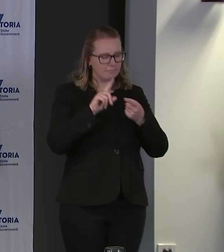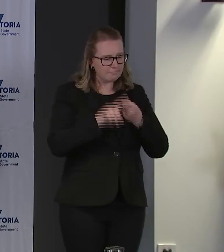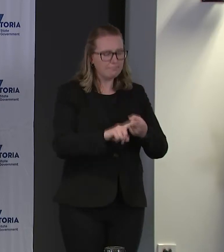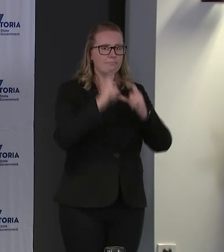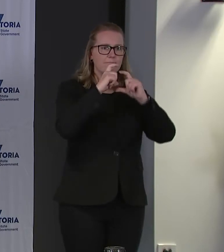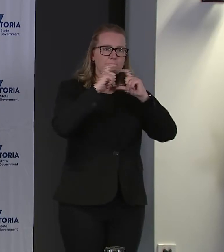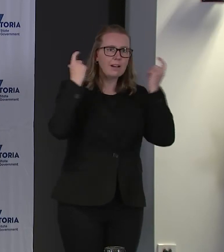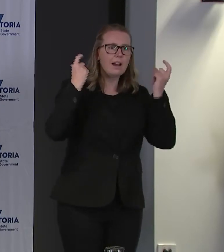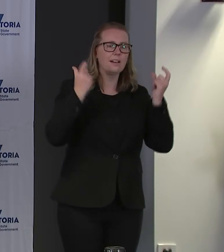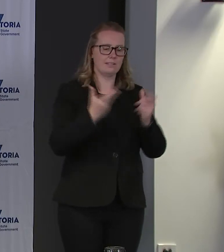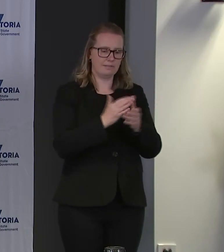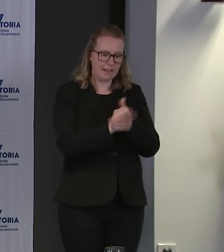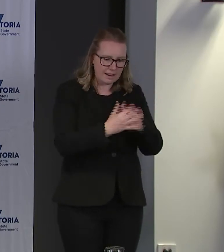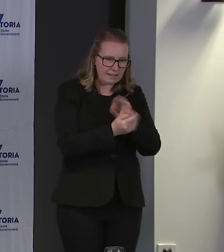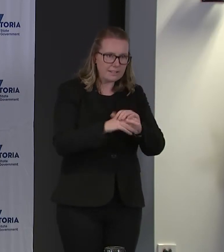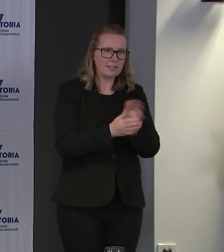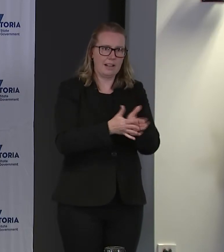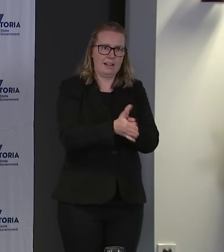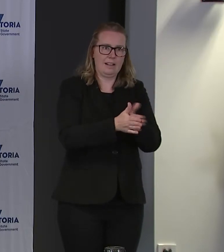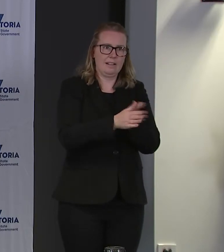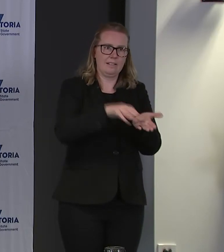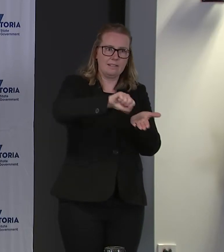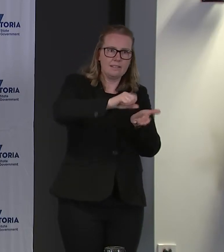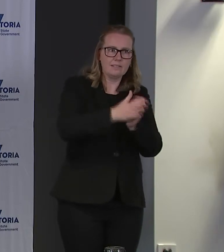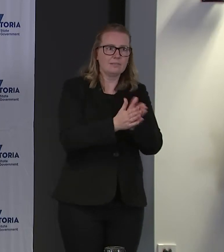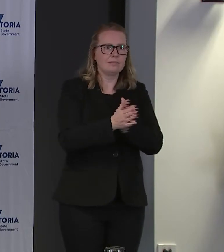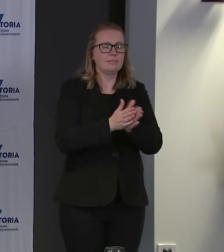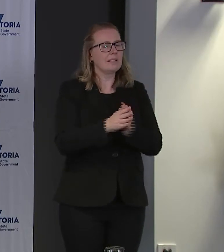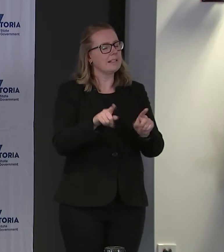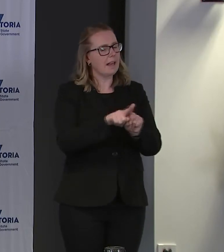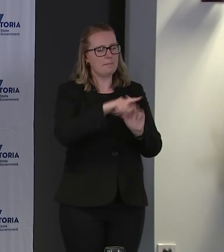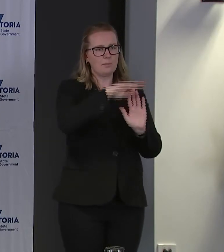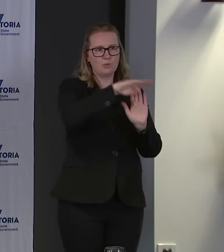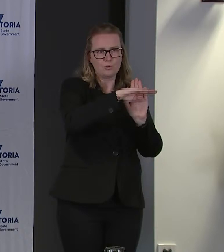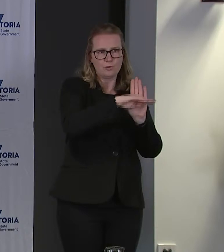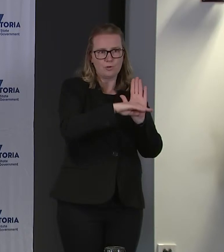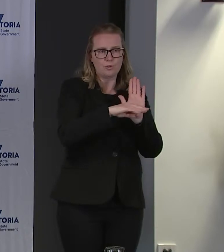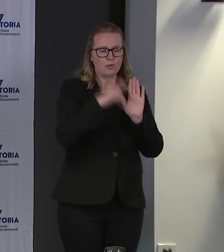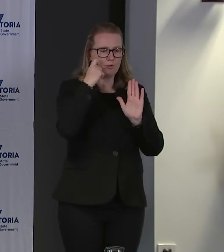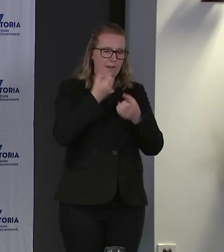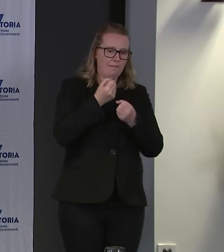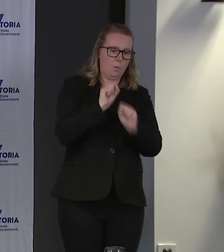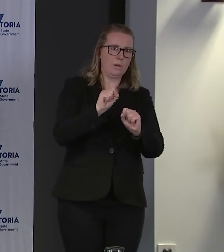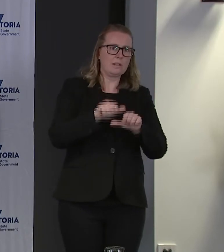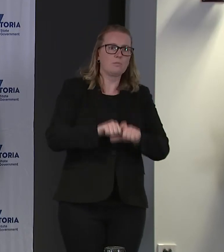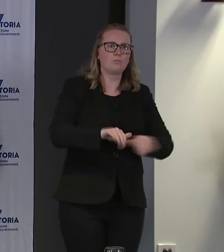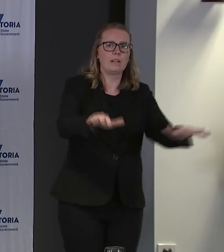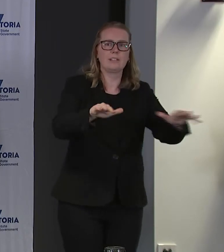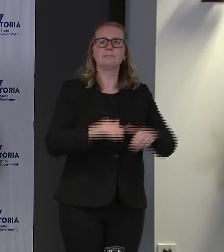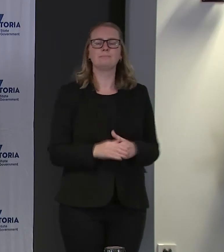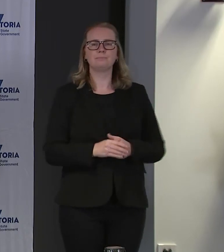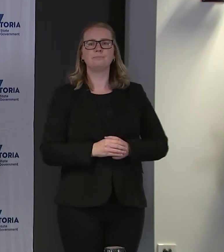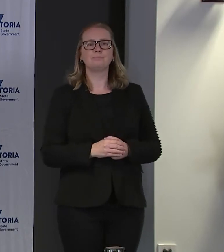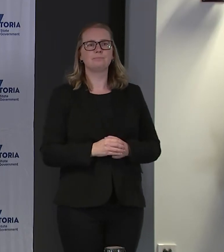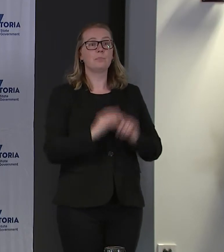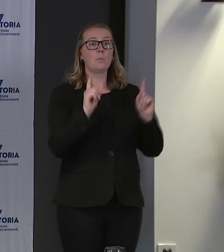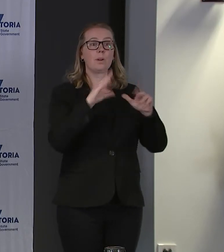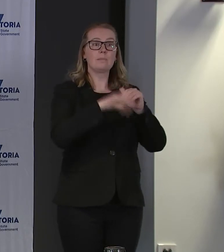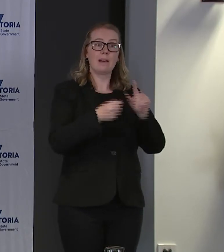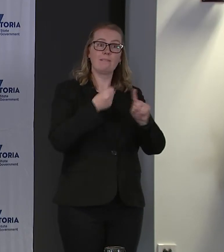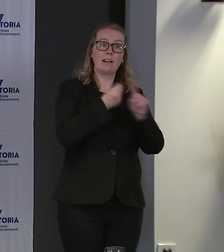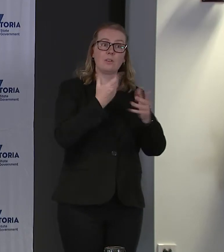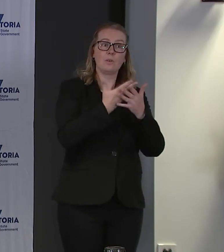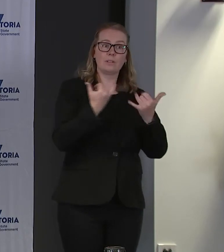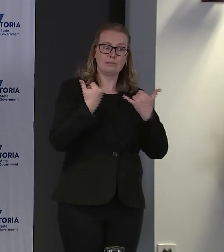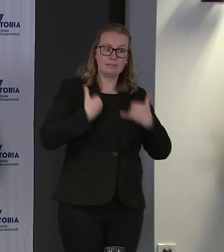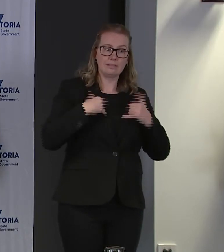hygiene, they all work. So we can use exactly the same public health measures to stop transmission. What about the effect on disease?